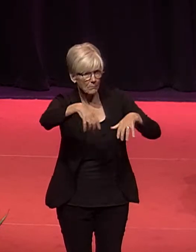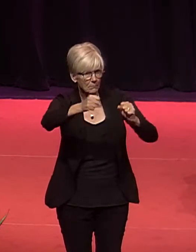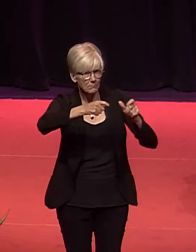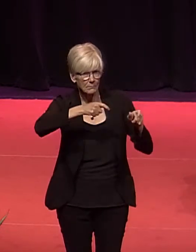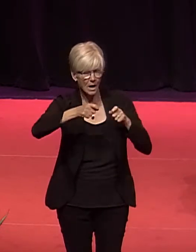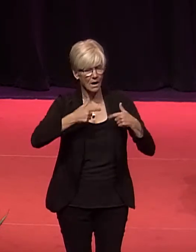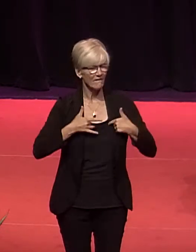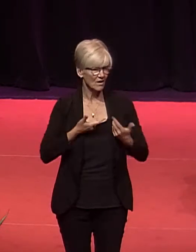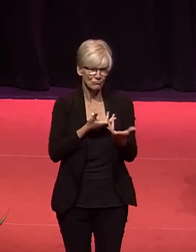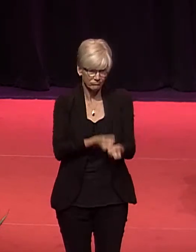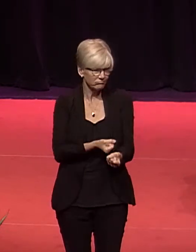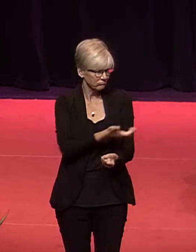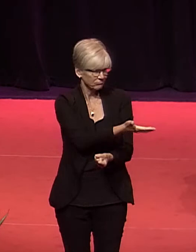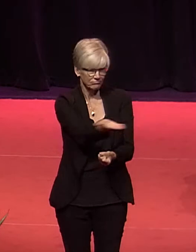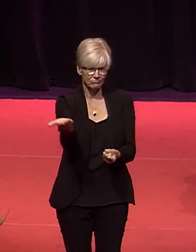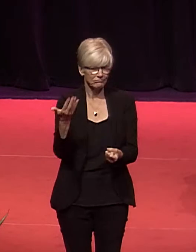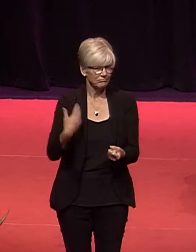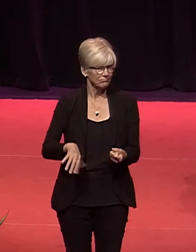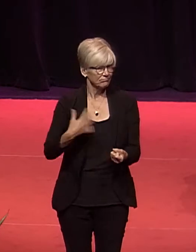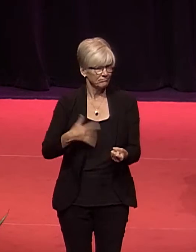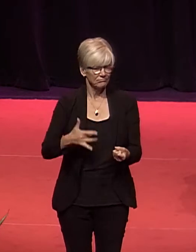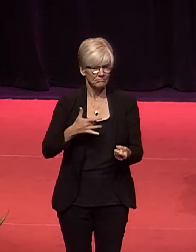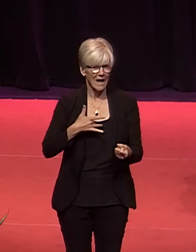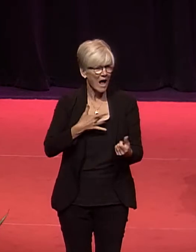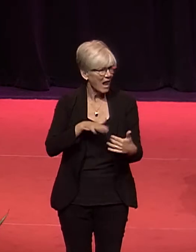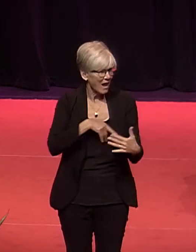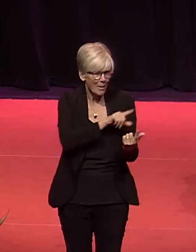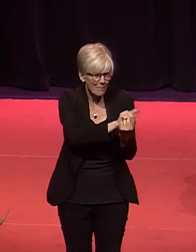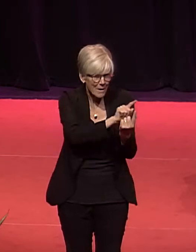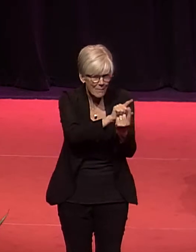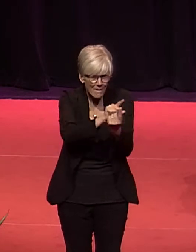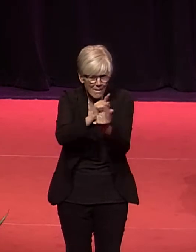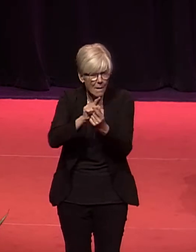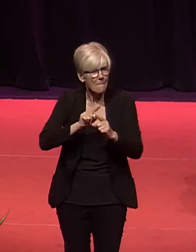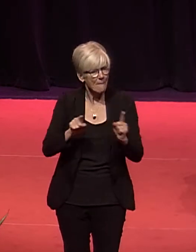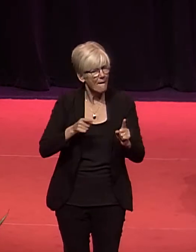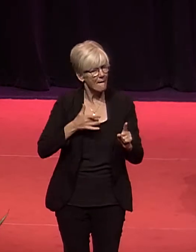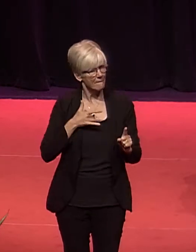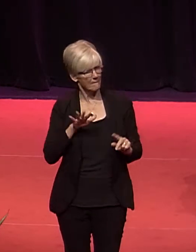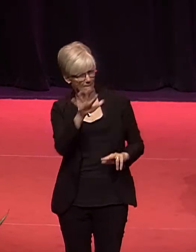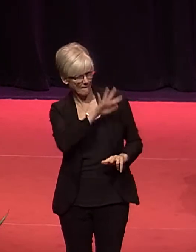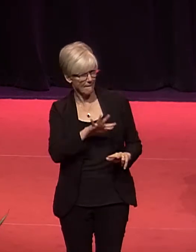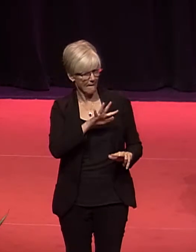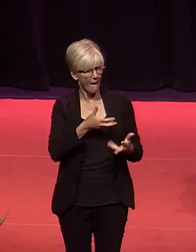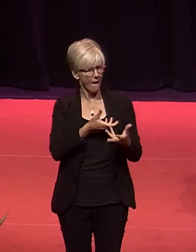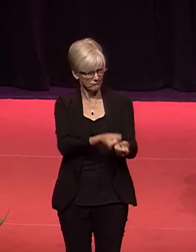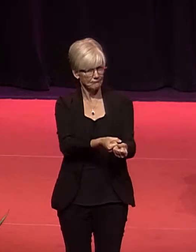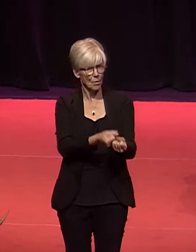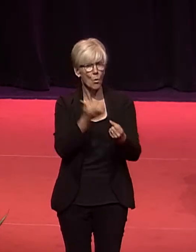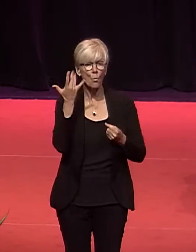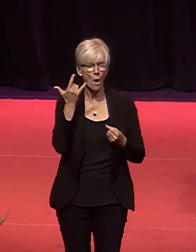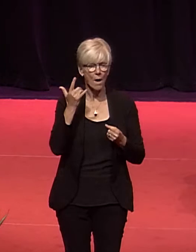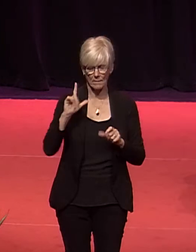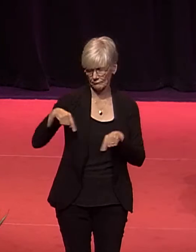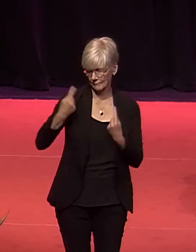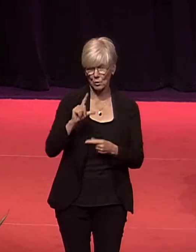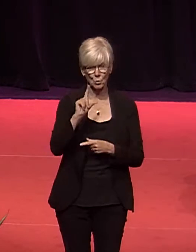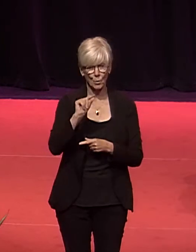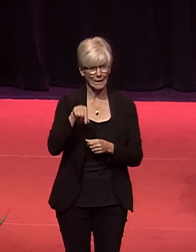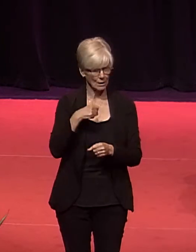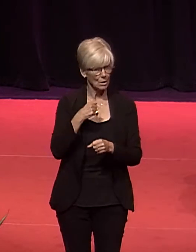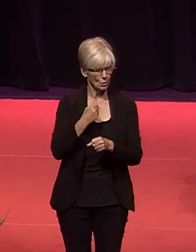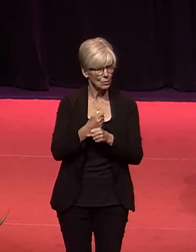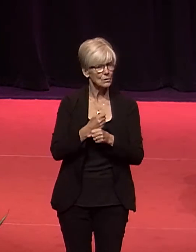future. And I can say that not knowing you personally, but I say that with my experience in working 20 years as a high